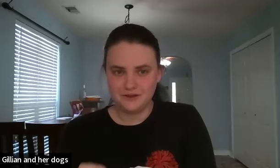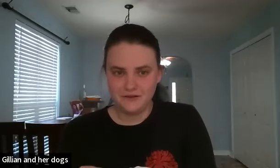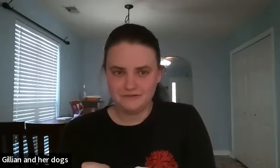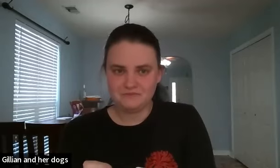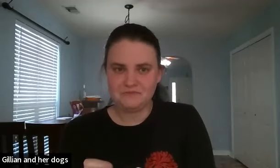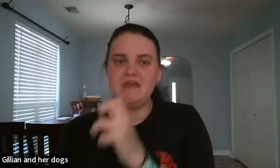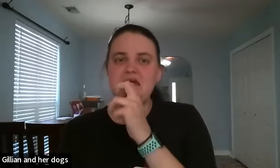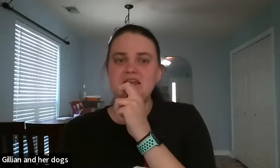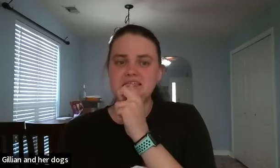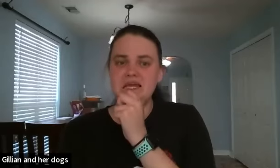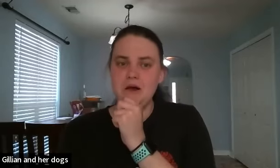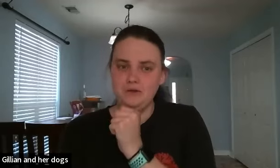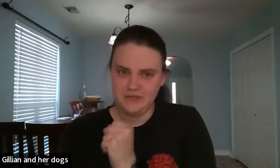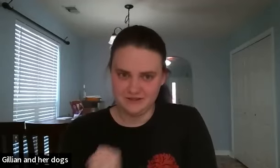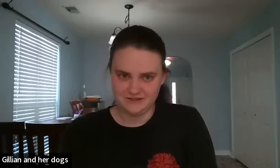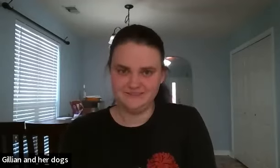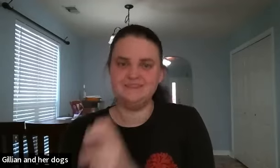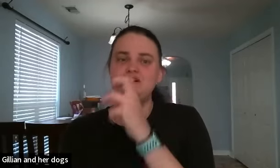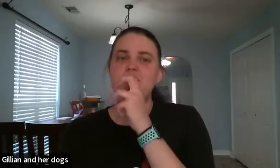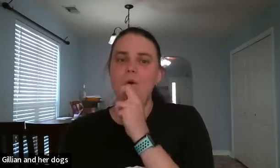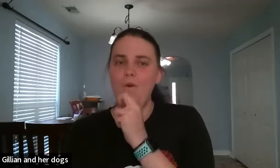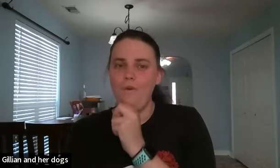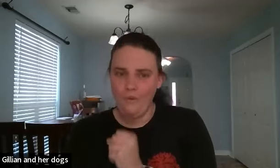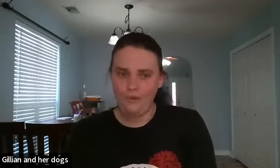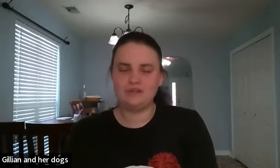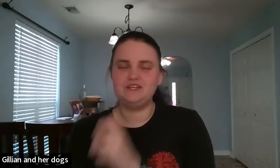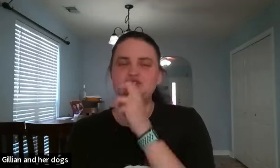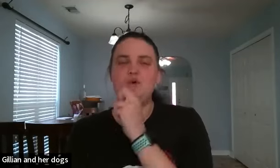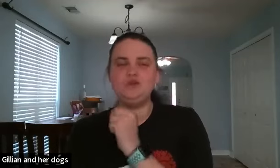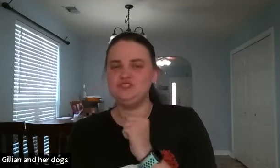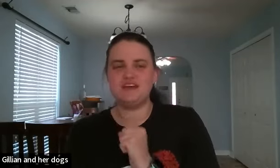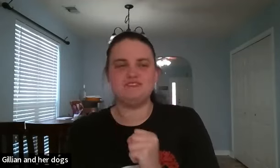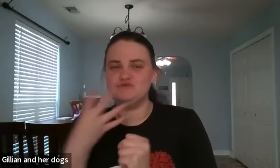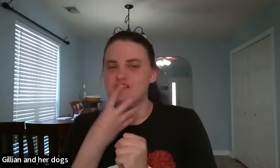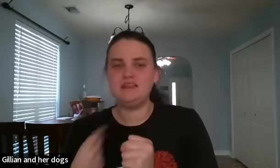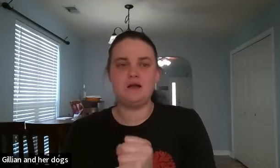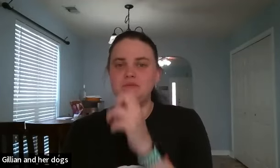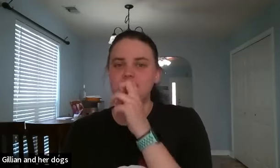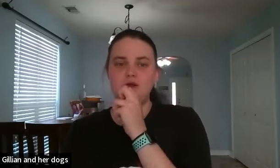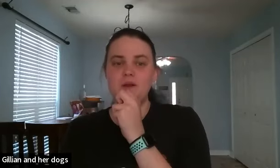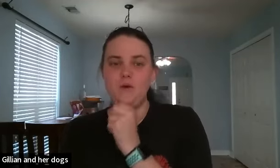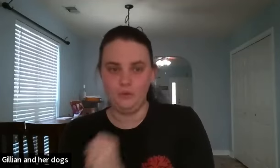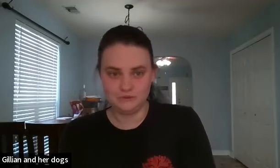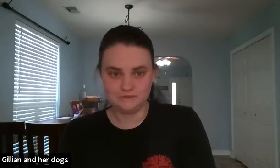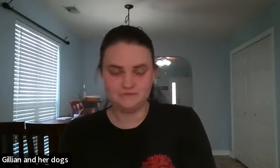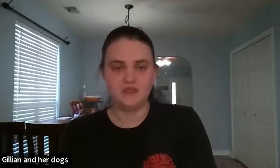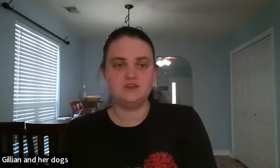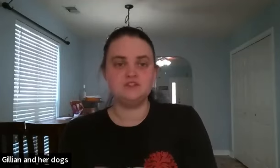Gandalf and his long beard. Old, like you're so old, you just have this really long beard going, old. So